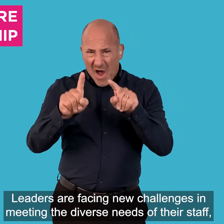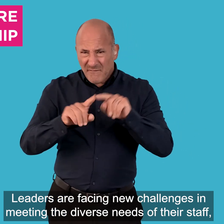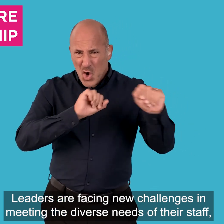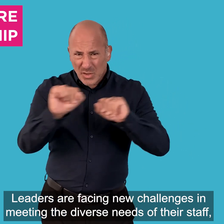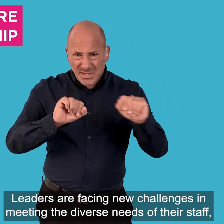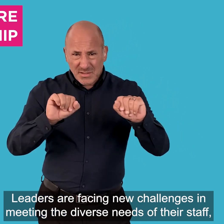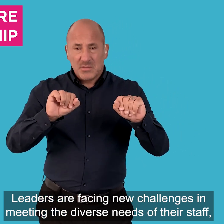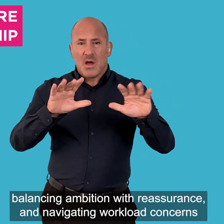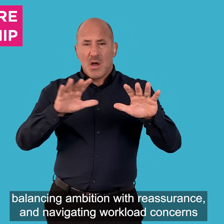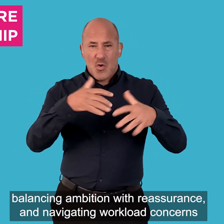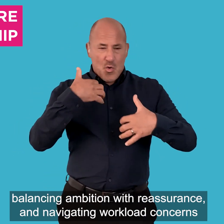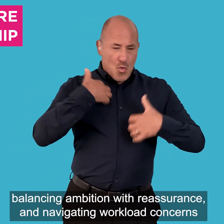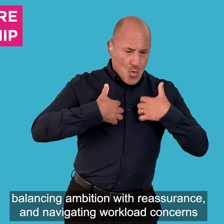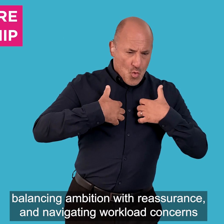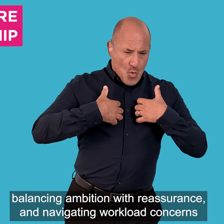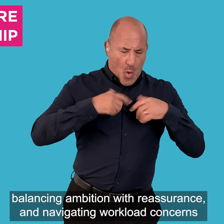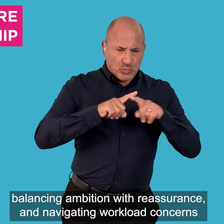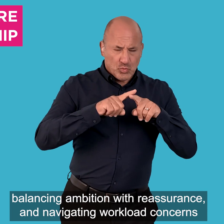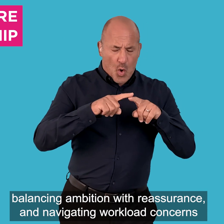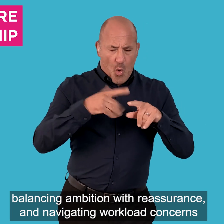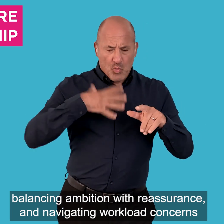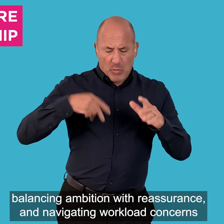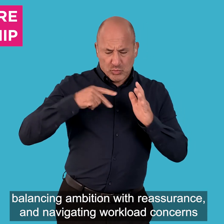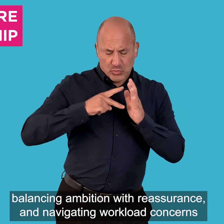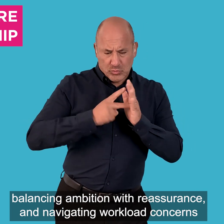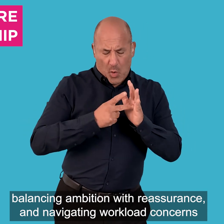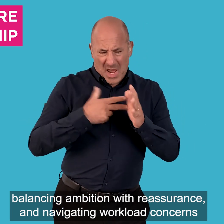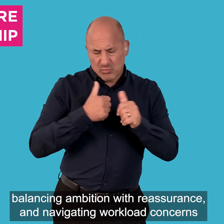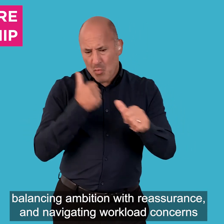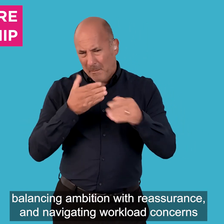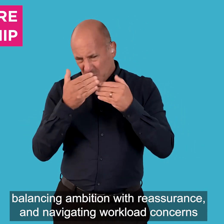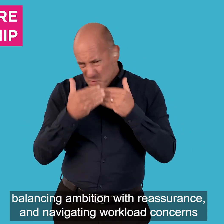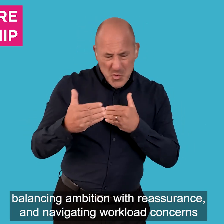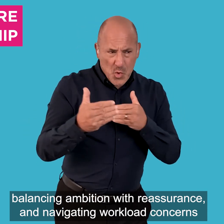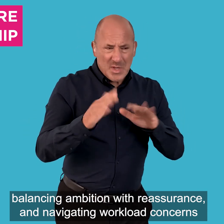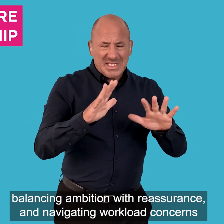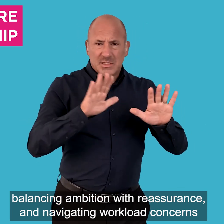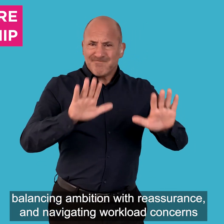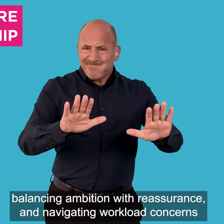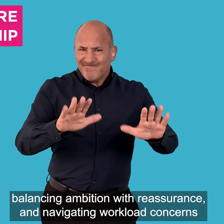their staff, balancing ambition with reassurance and navigating workload